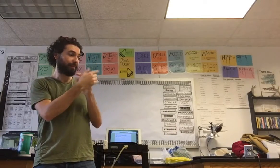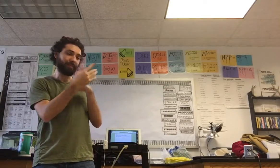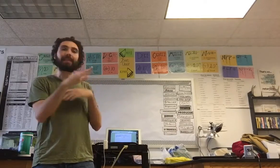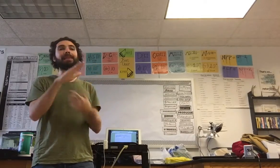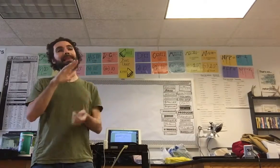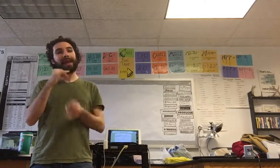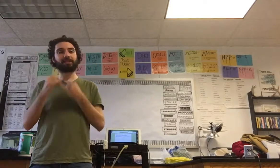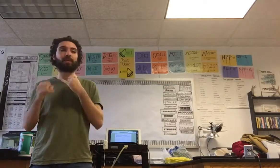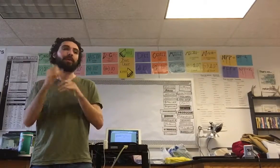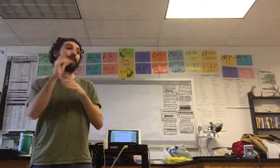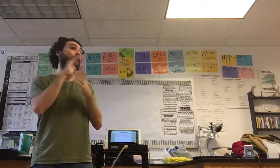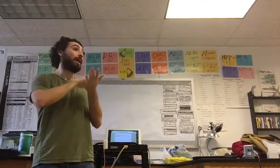Last one.